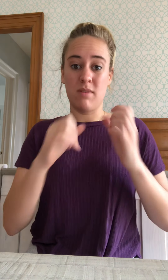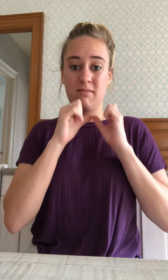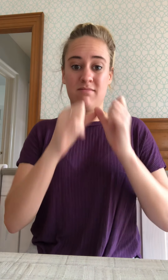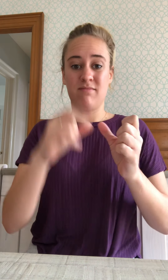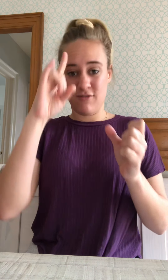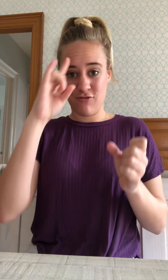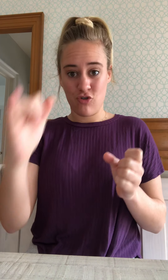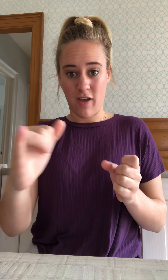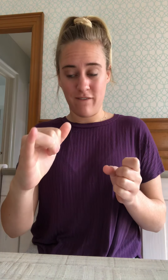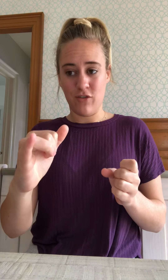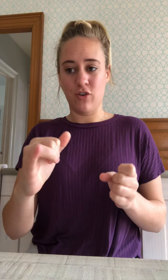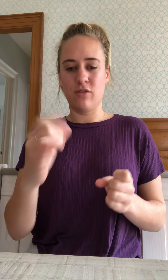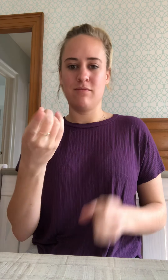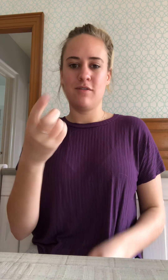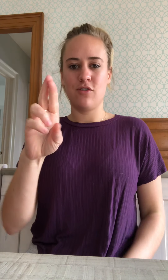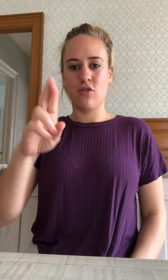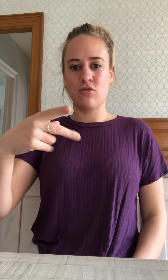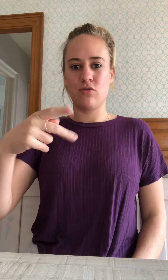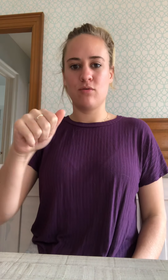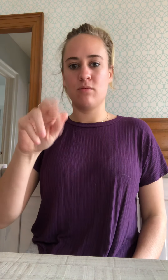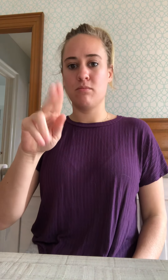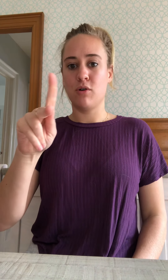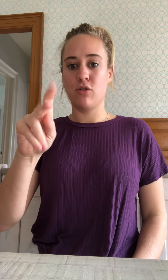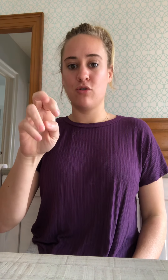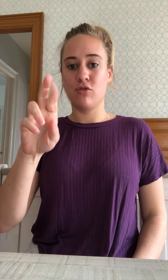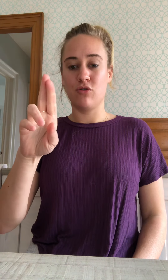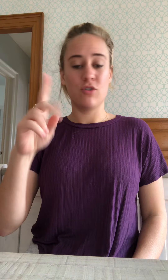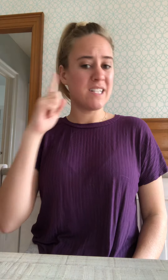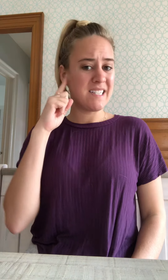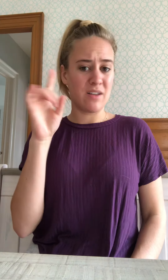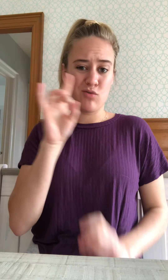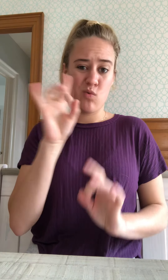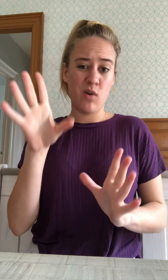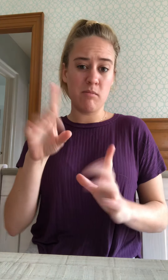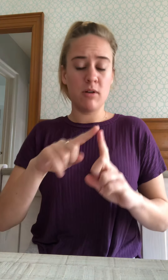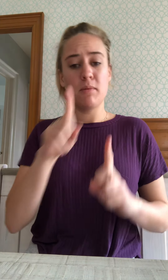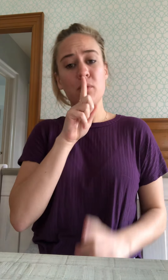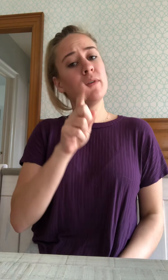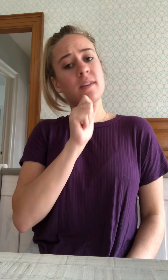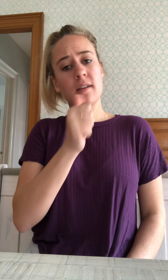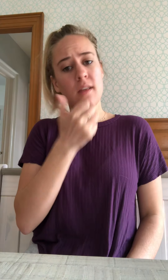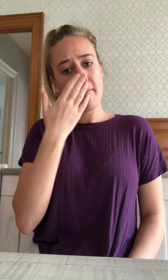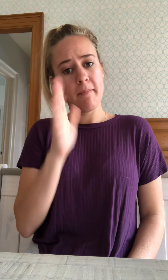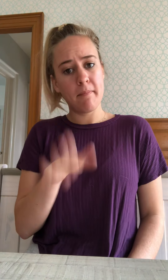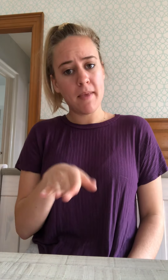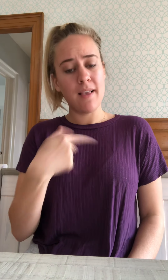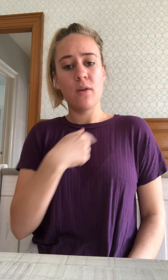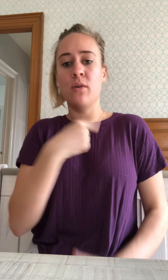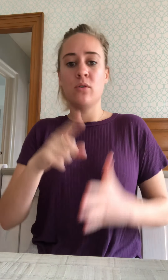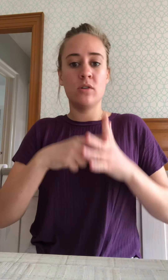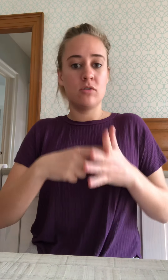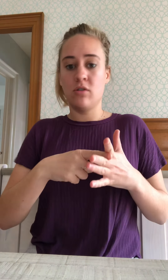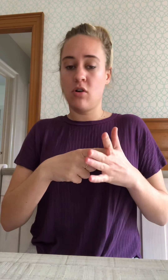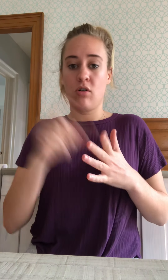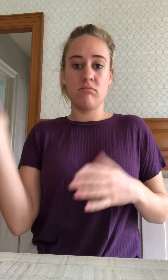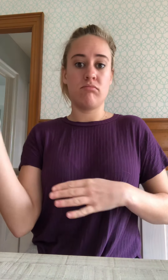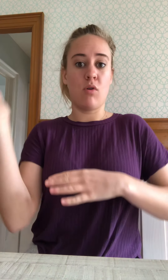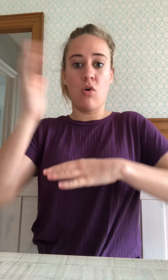And as horrible as that sounds, it really isn't. We start off retainers full time, we gradually diminish. I have a schedule I'll